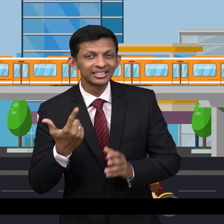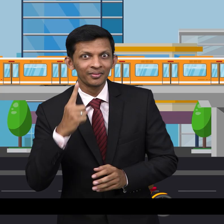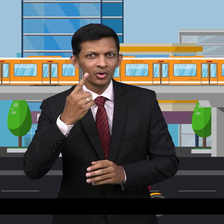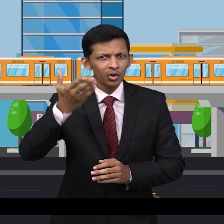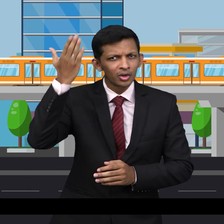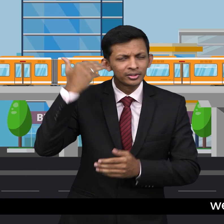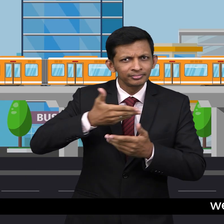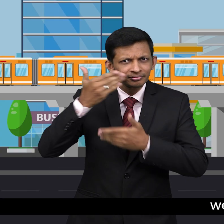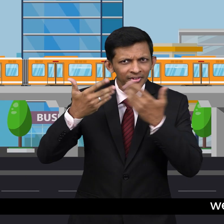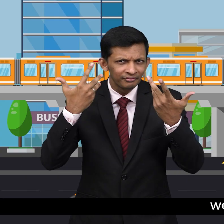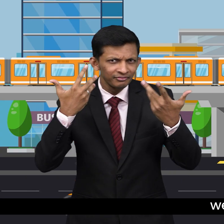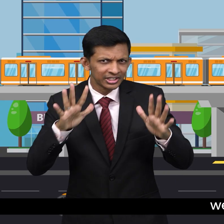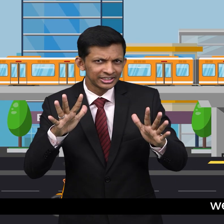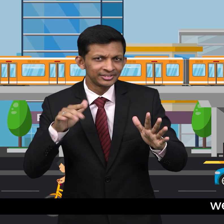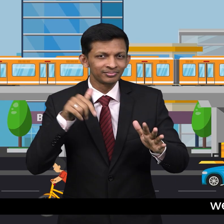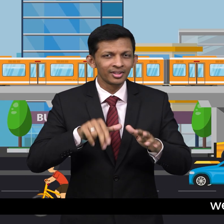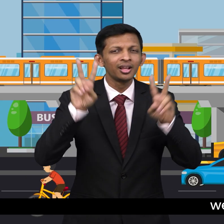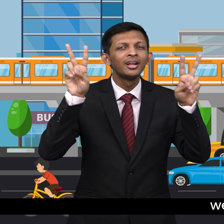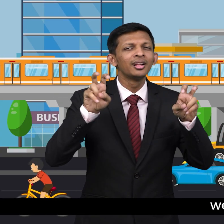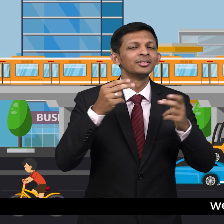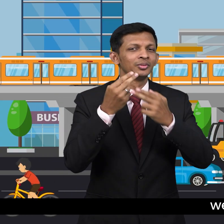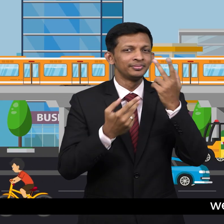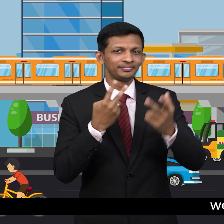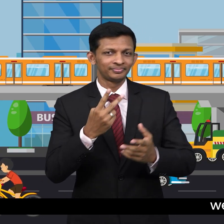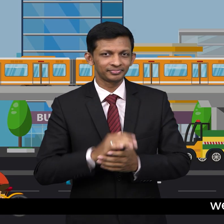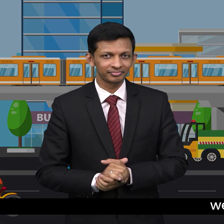In part 1, we learned about